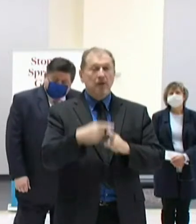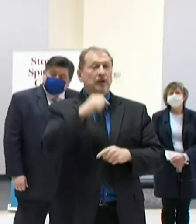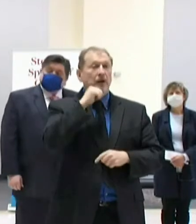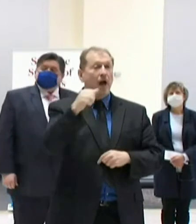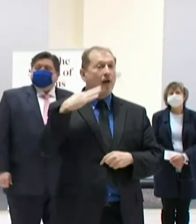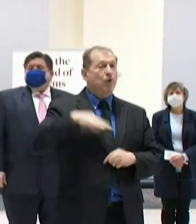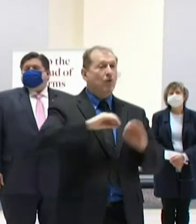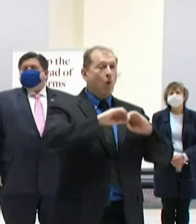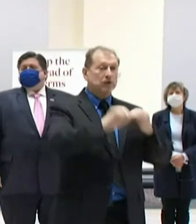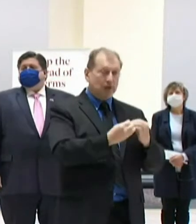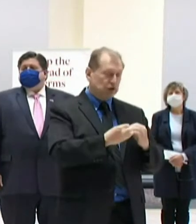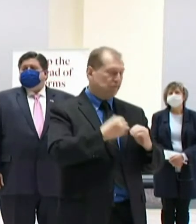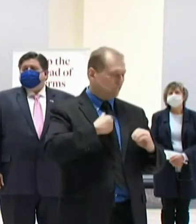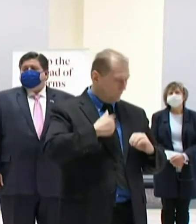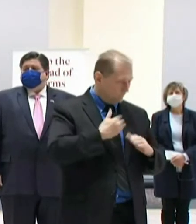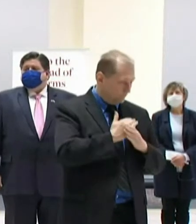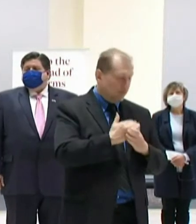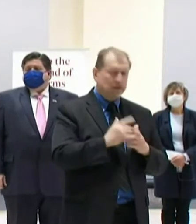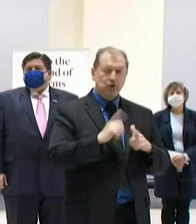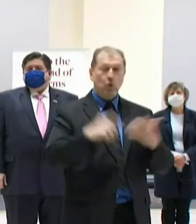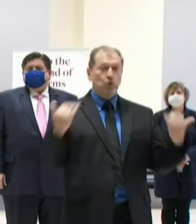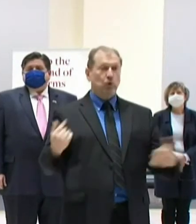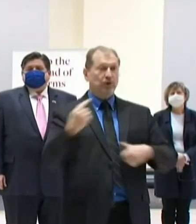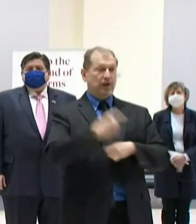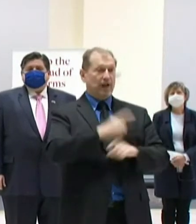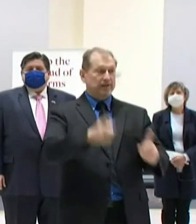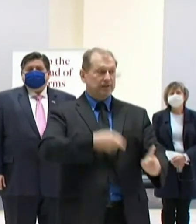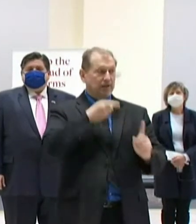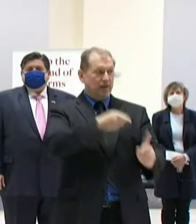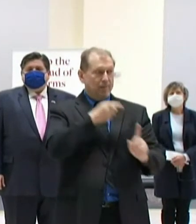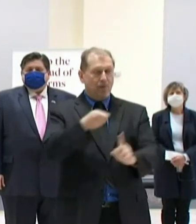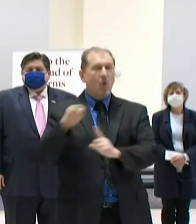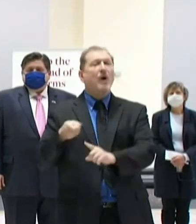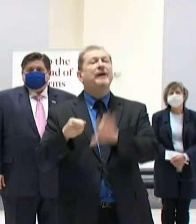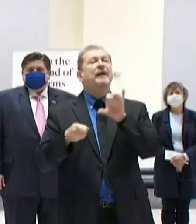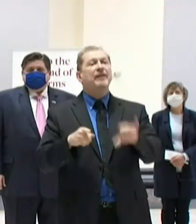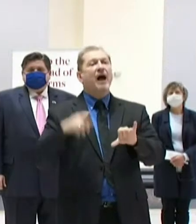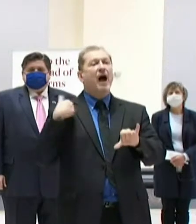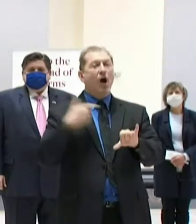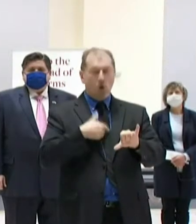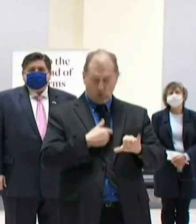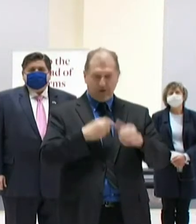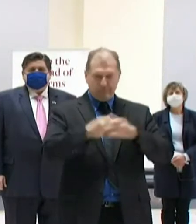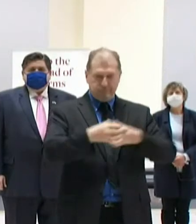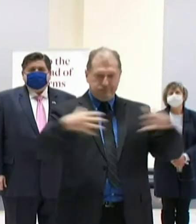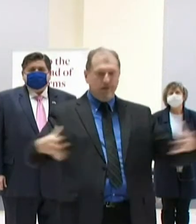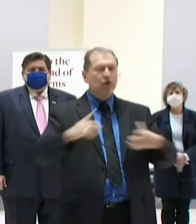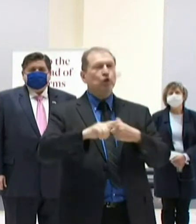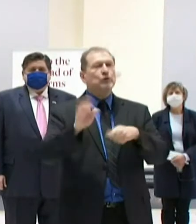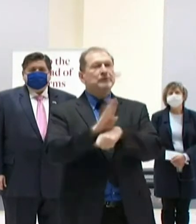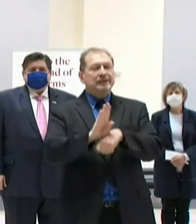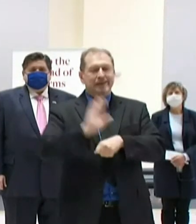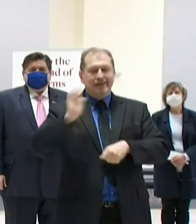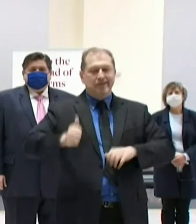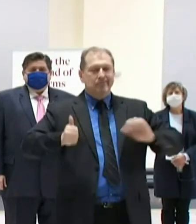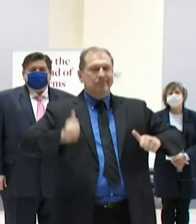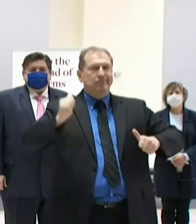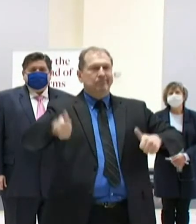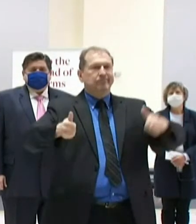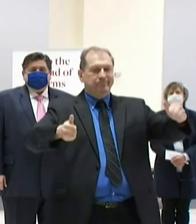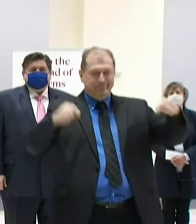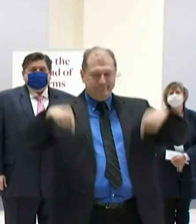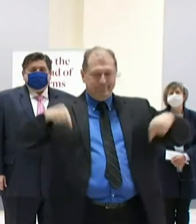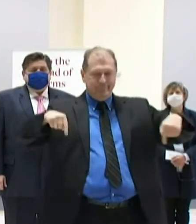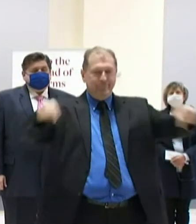new initiative that the governor and I are announcing today just takes that work and extends it all the further. One of the questions that